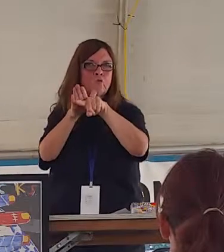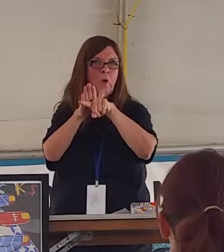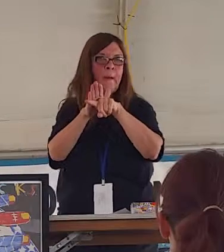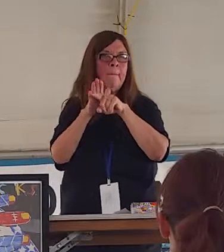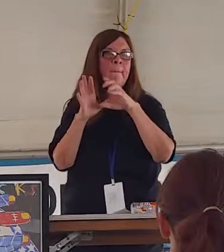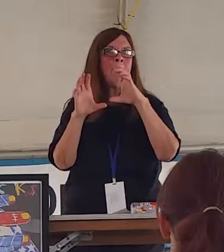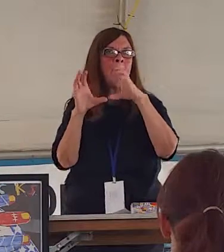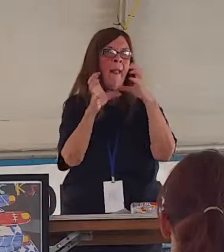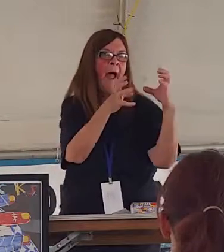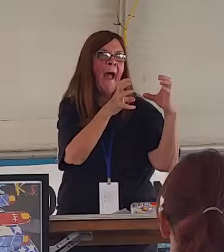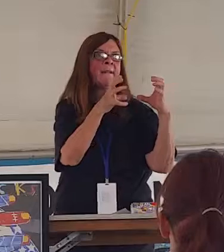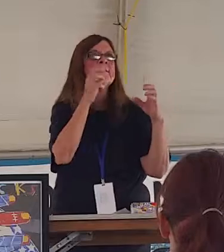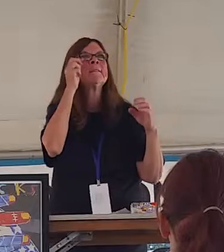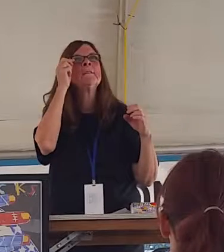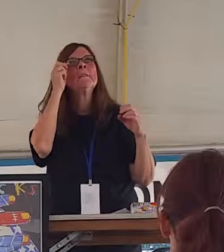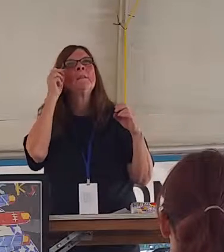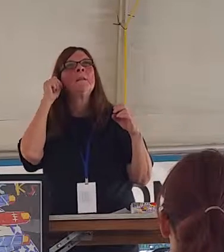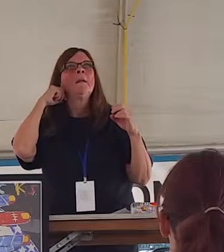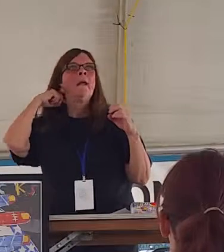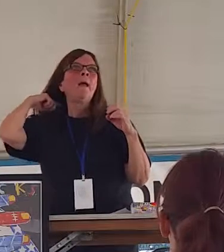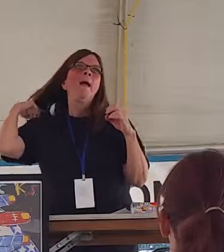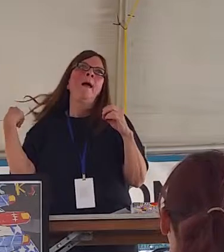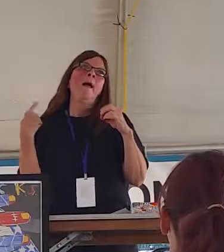They go to a mainstream school, a hearing school.